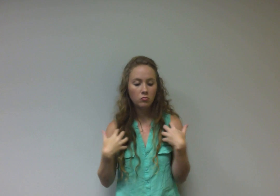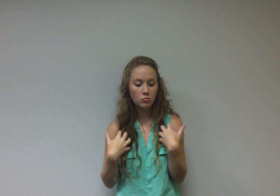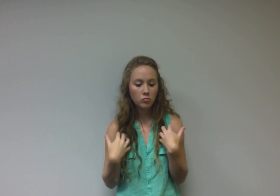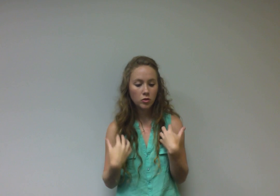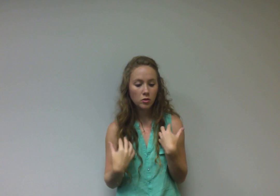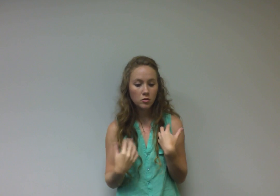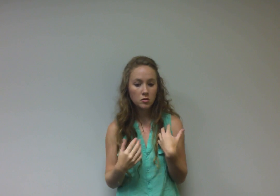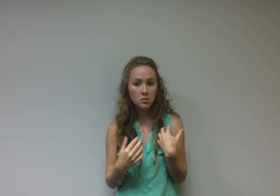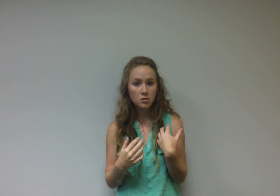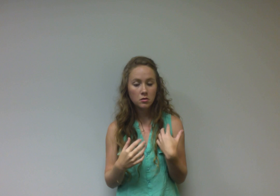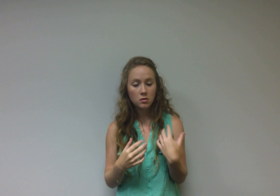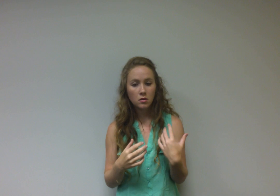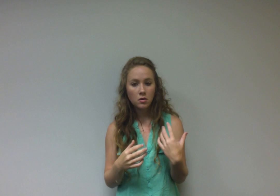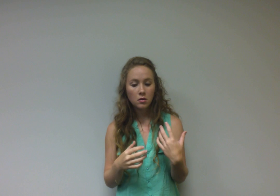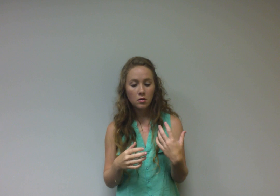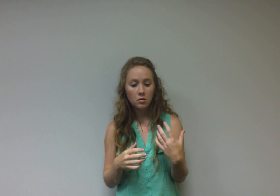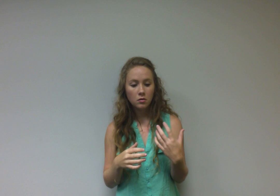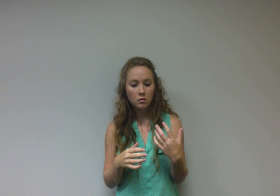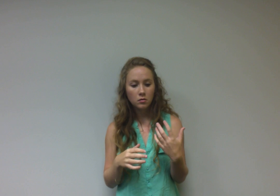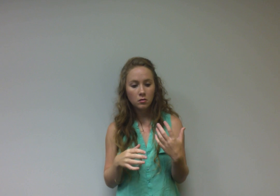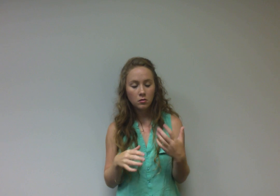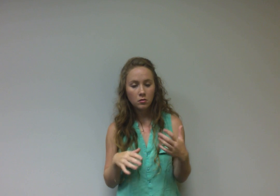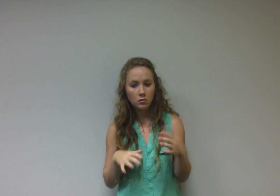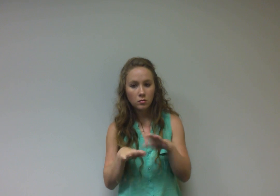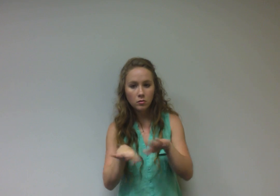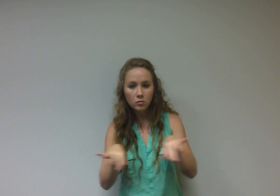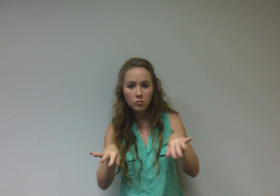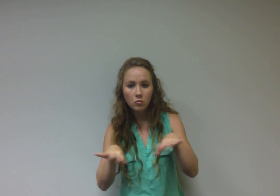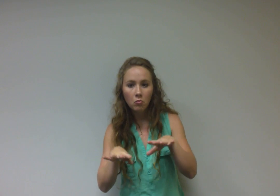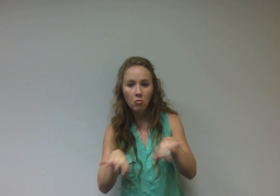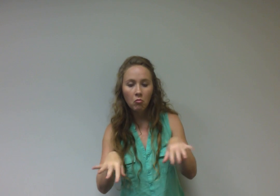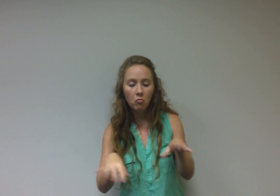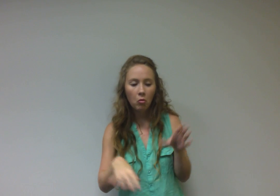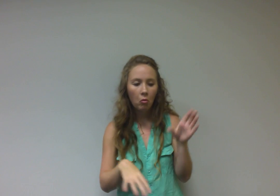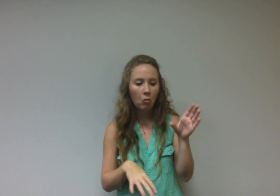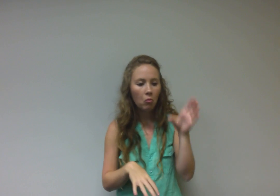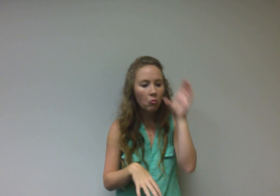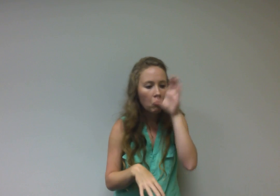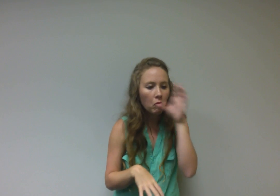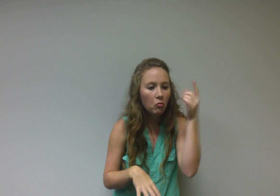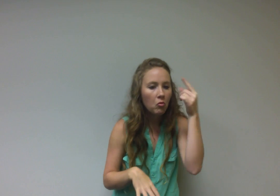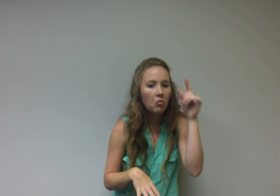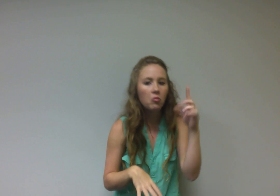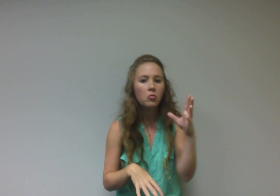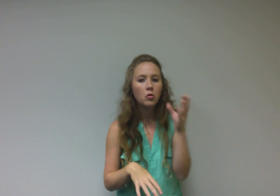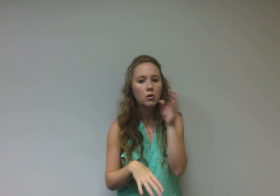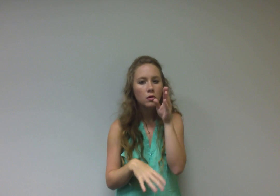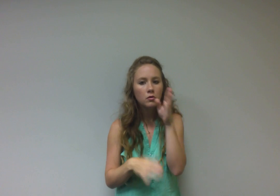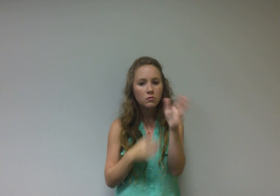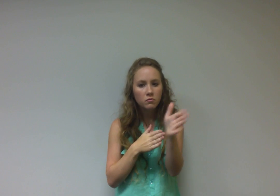Bears are rare in the Pyrenees. They're more often seen in the mountains to the west.